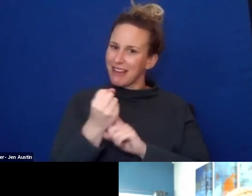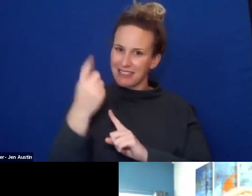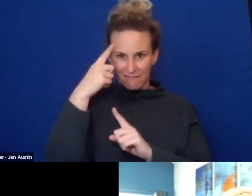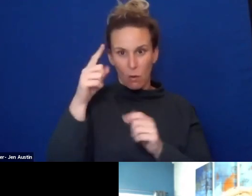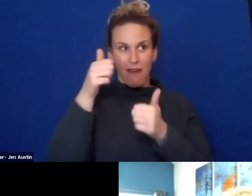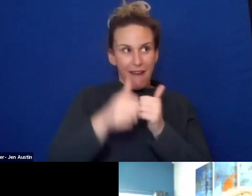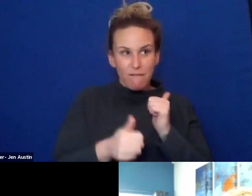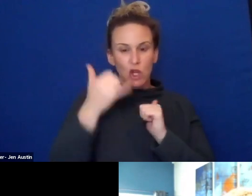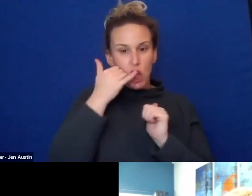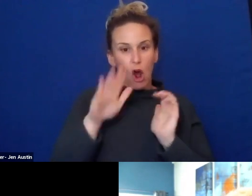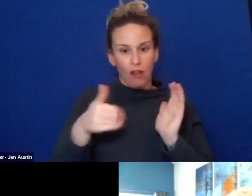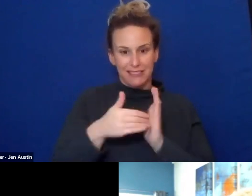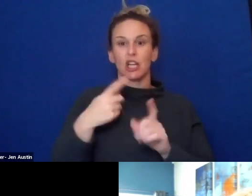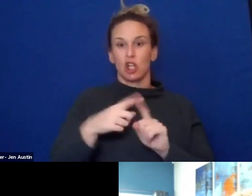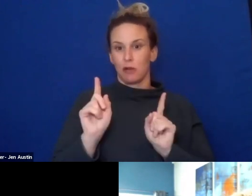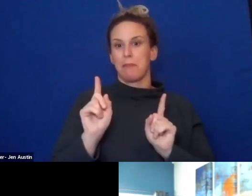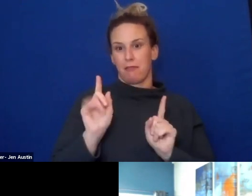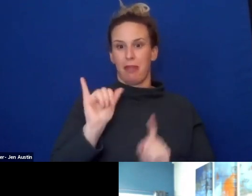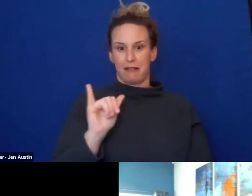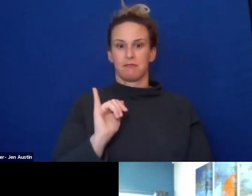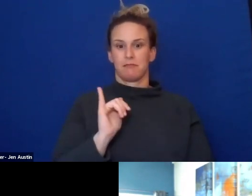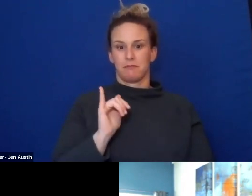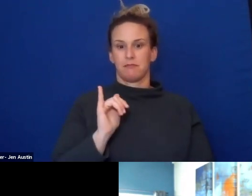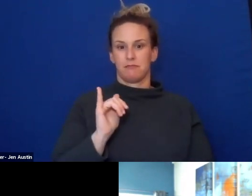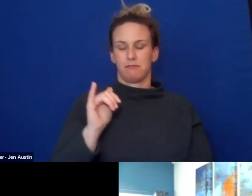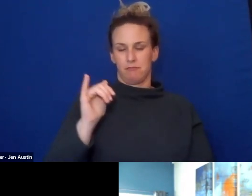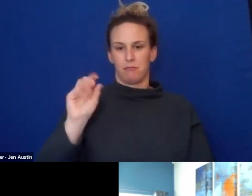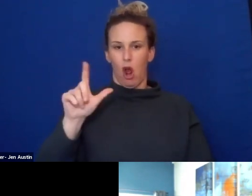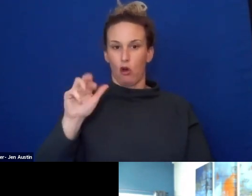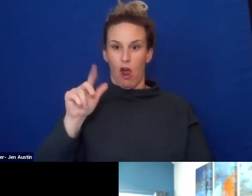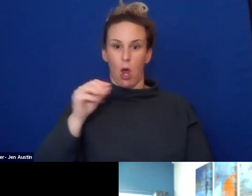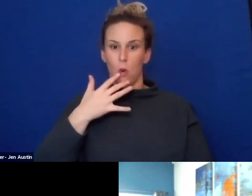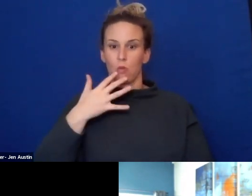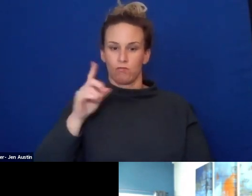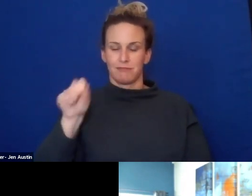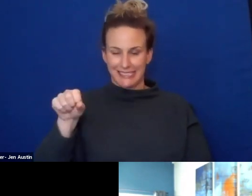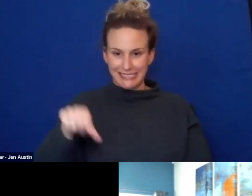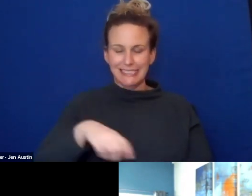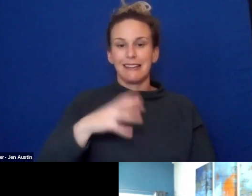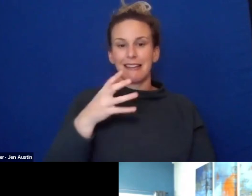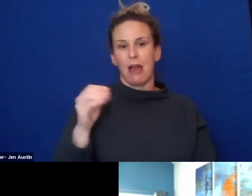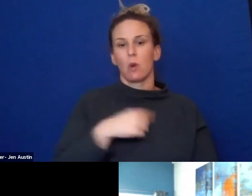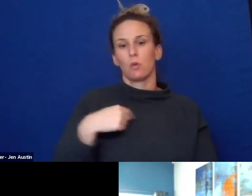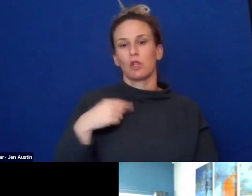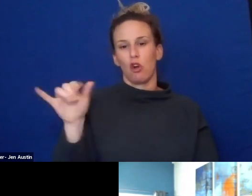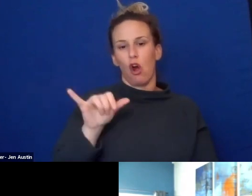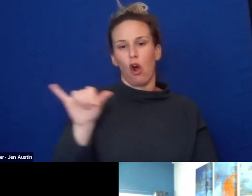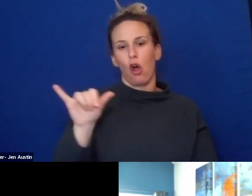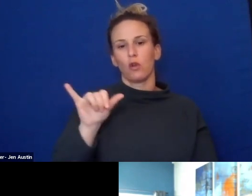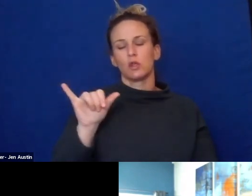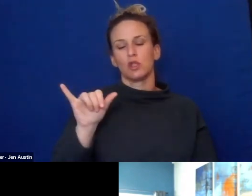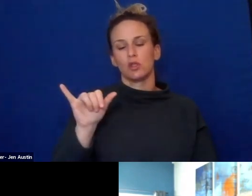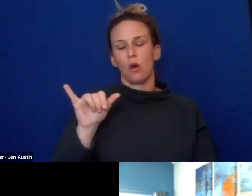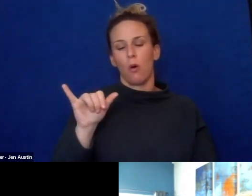that exists but that's definitely the case for for colorado um and we are also implementing